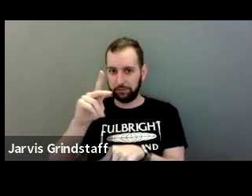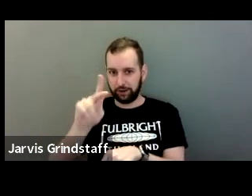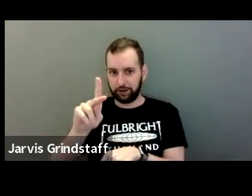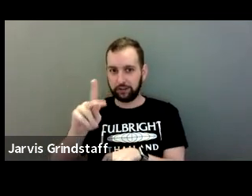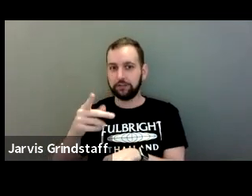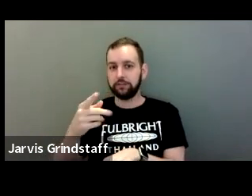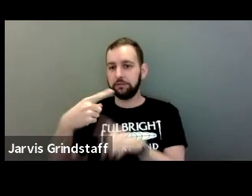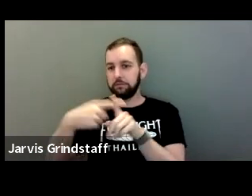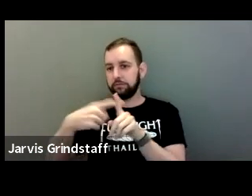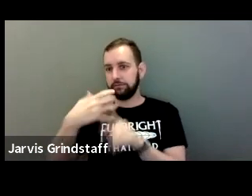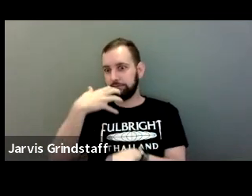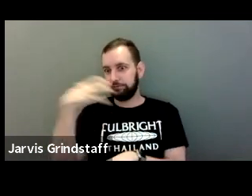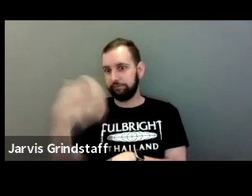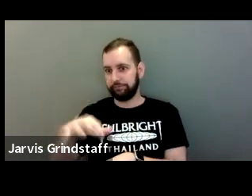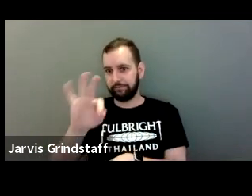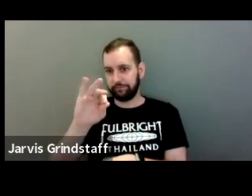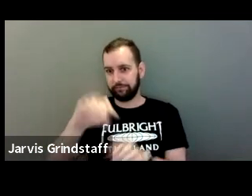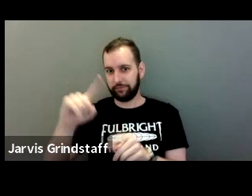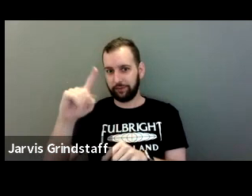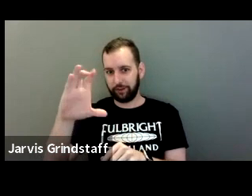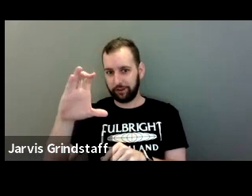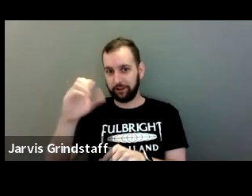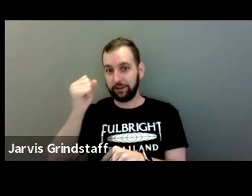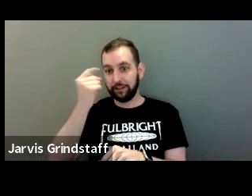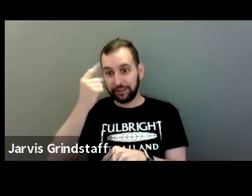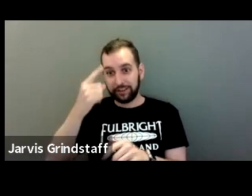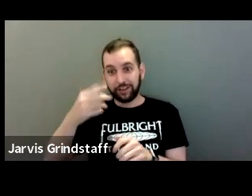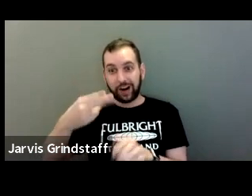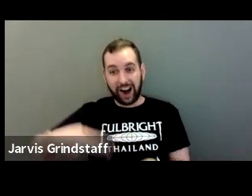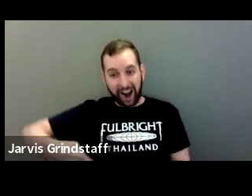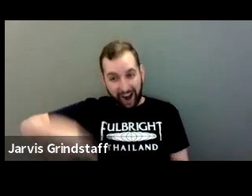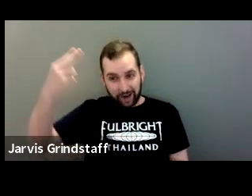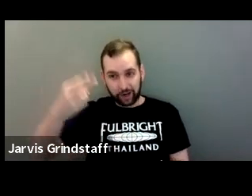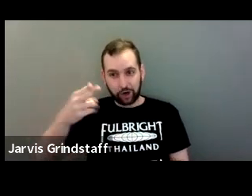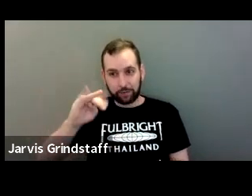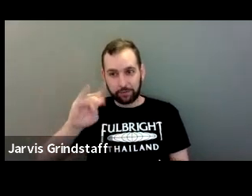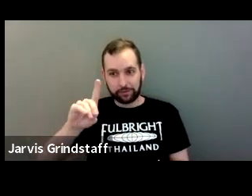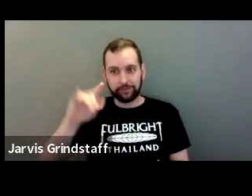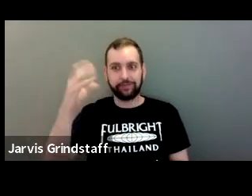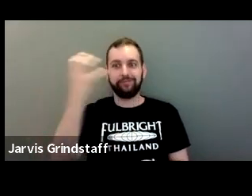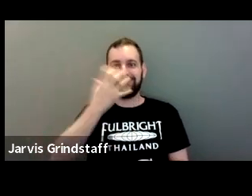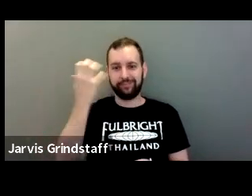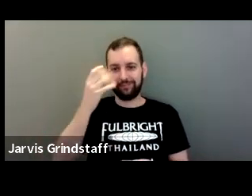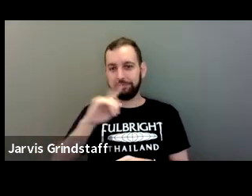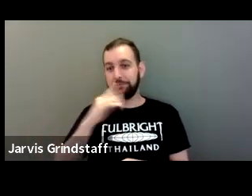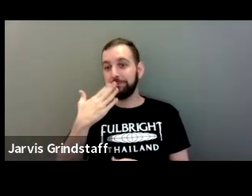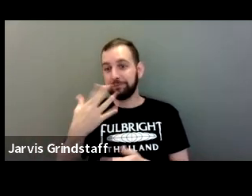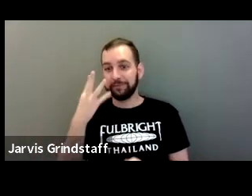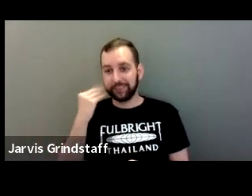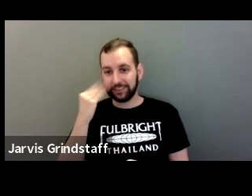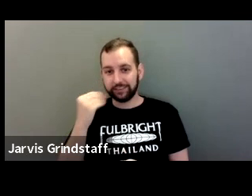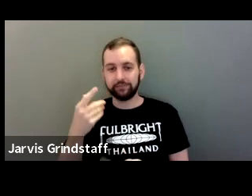million people in Bangkok. The temperature is very hot, 100 or more.